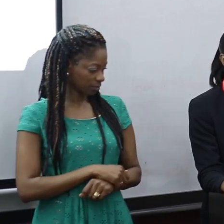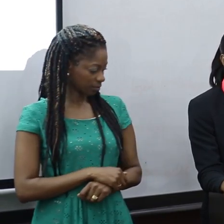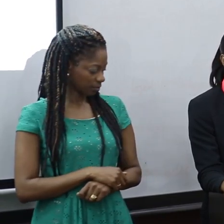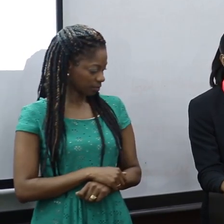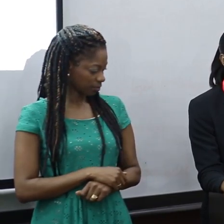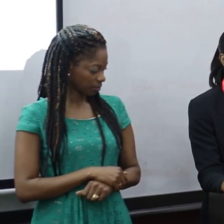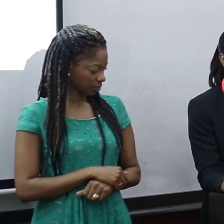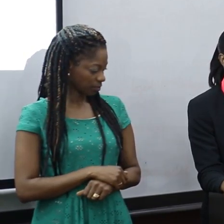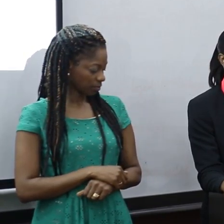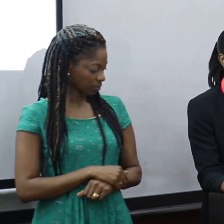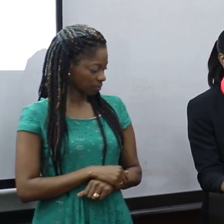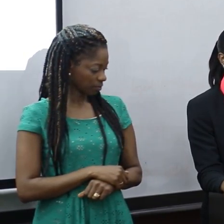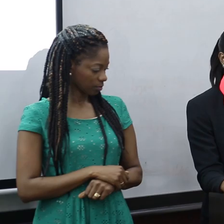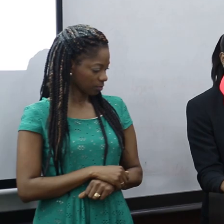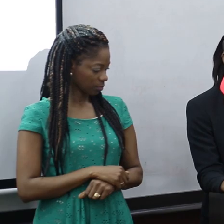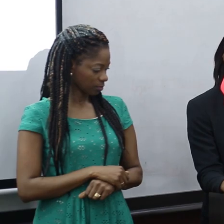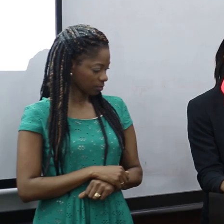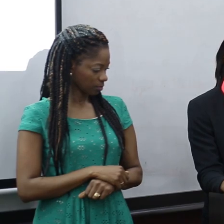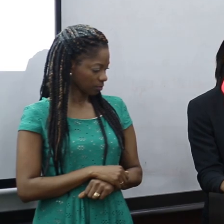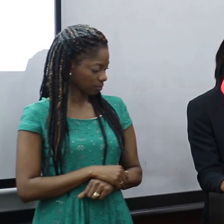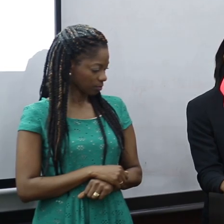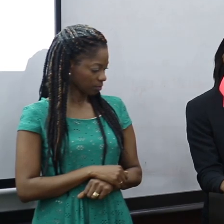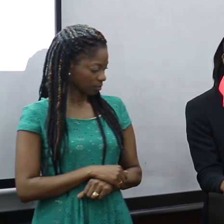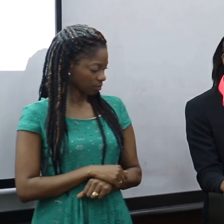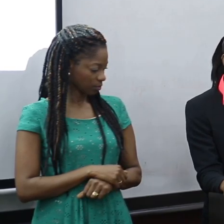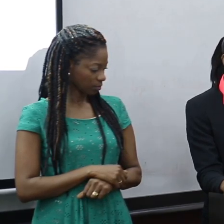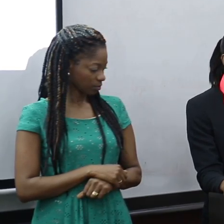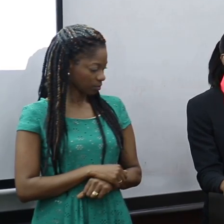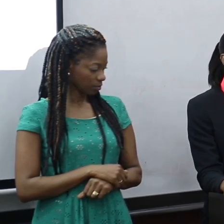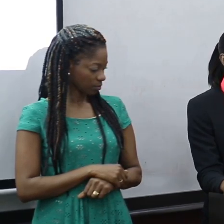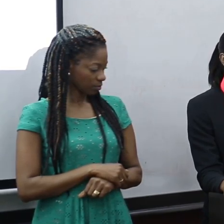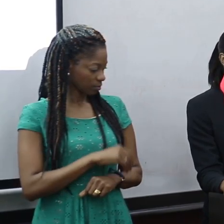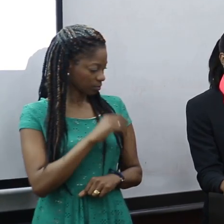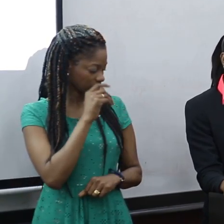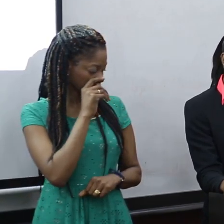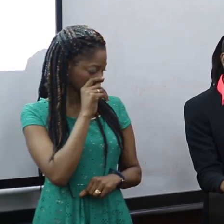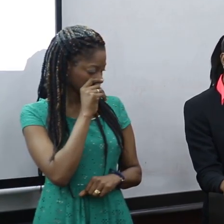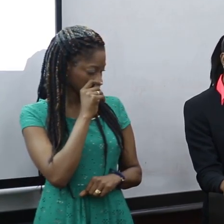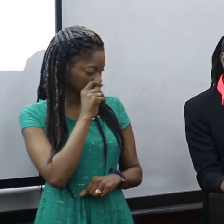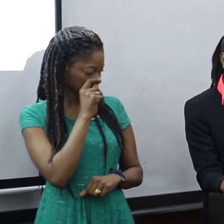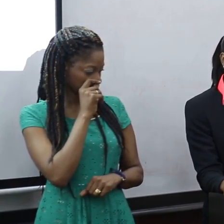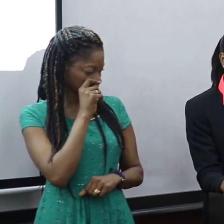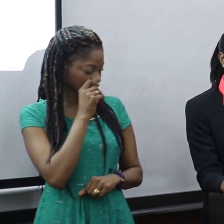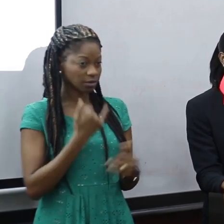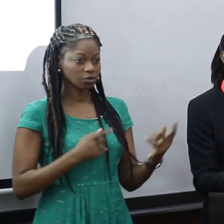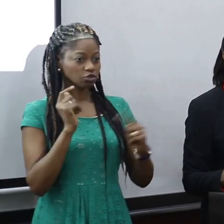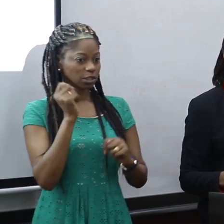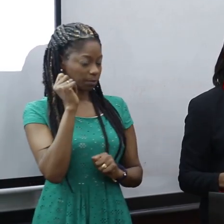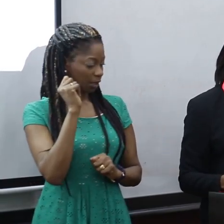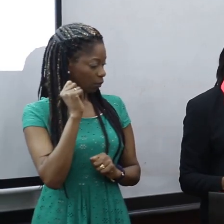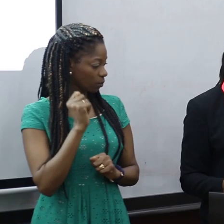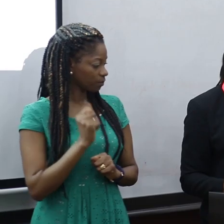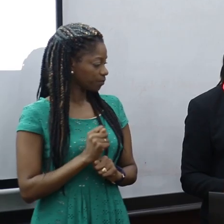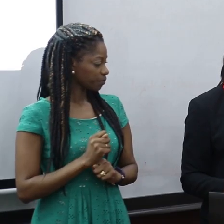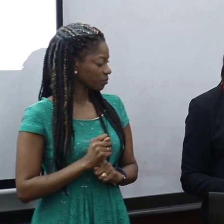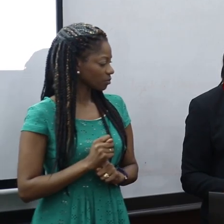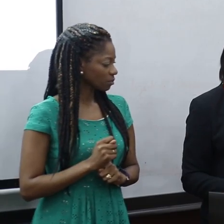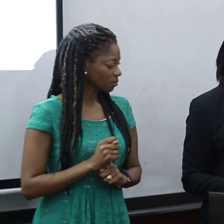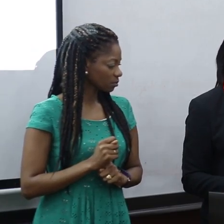and procedure for involuntary treatment. A recent case in Trinidad and Tobago demonstrates the still